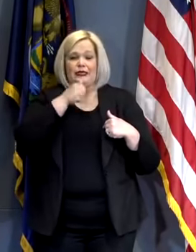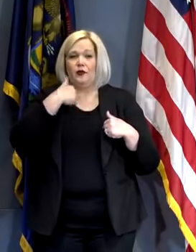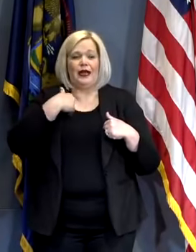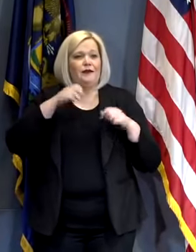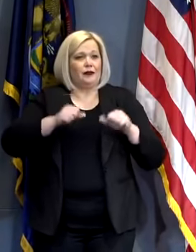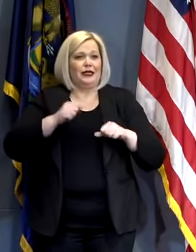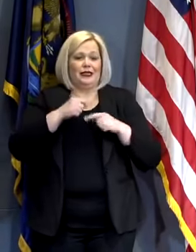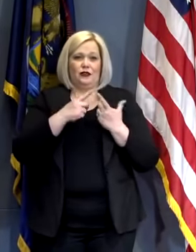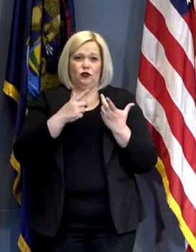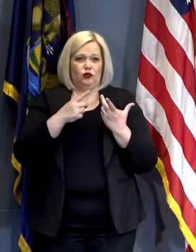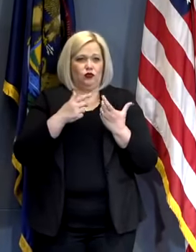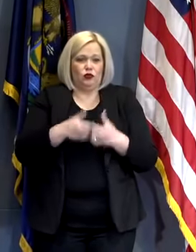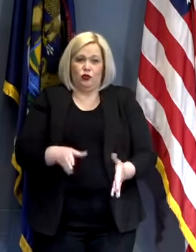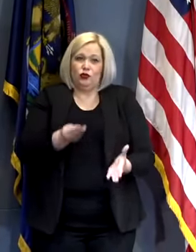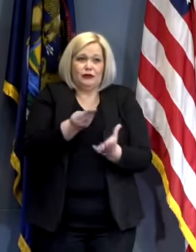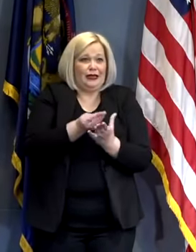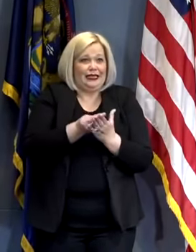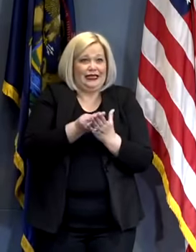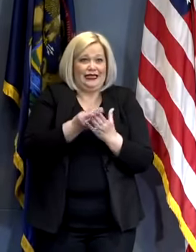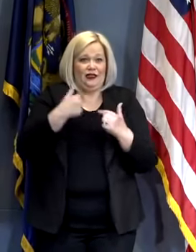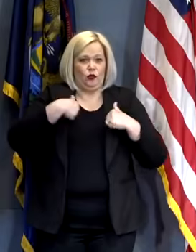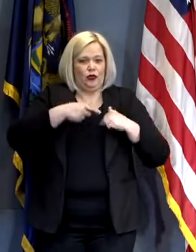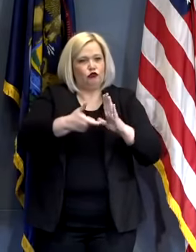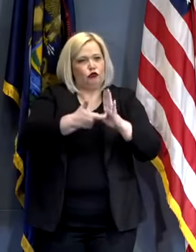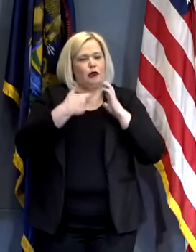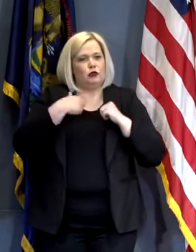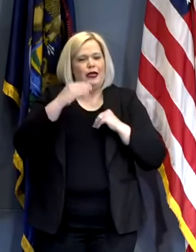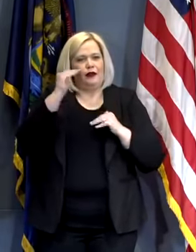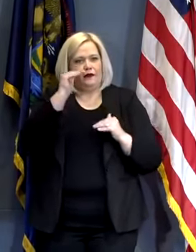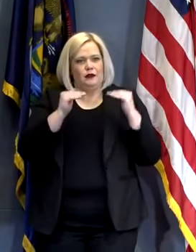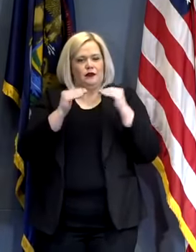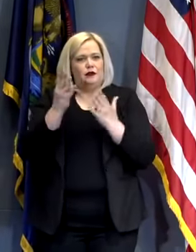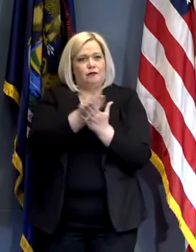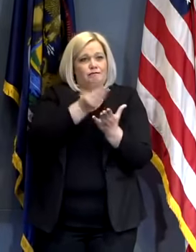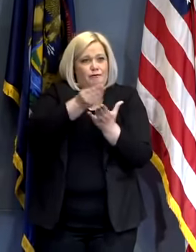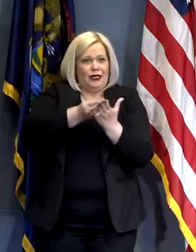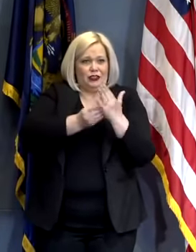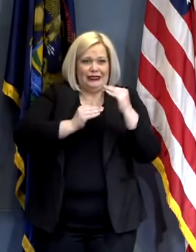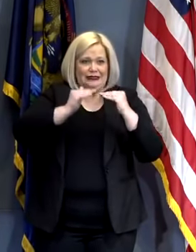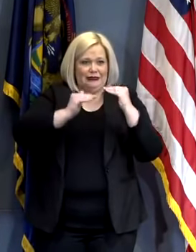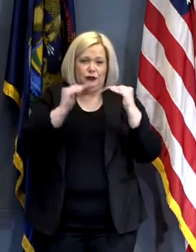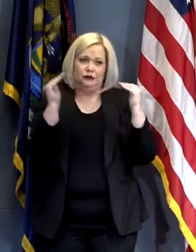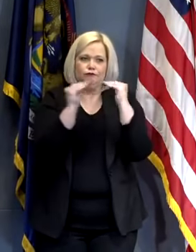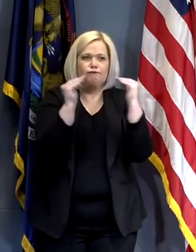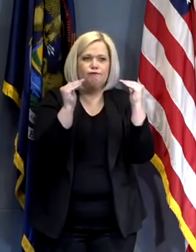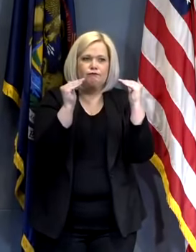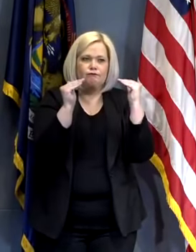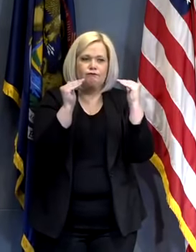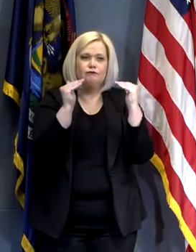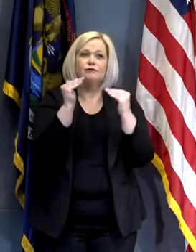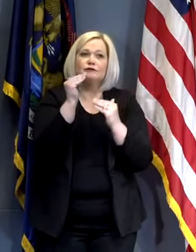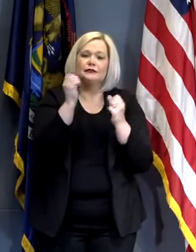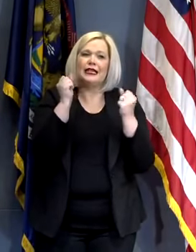run deficits. We have to have balanced budgets, and every one of us is confronting some real strain on our budgets, to put it